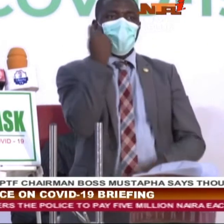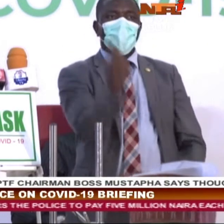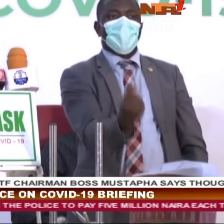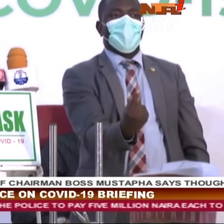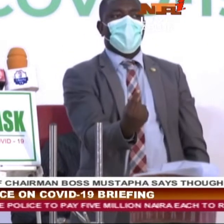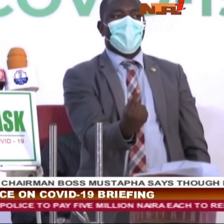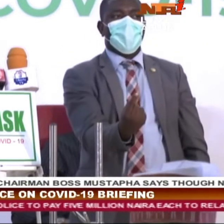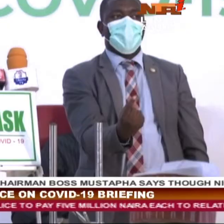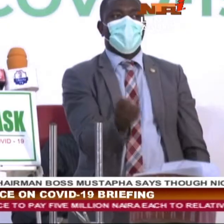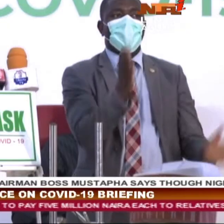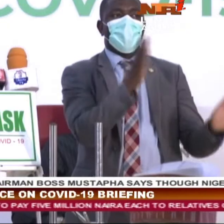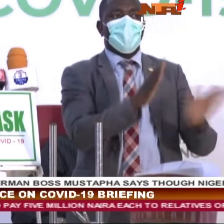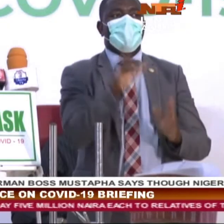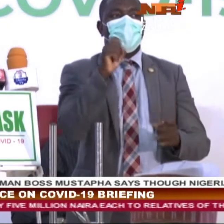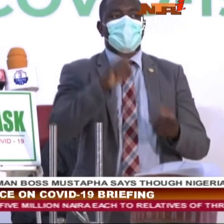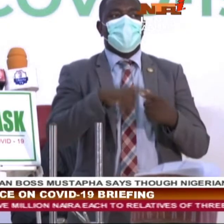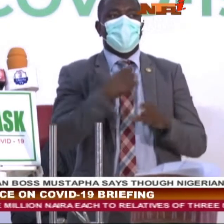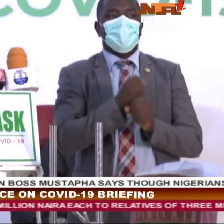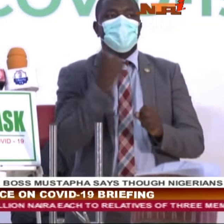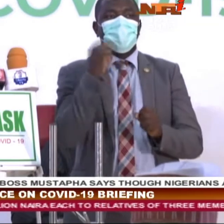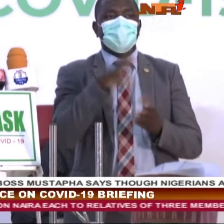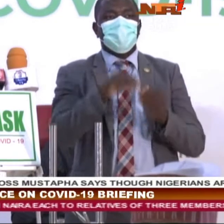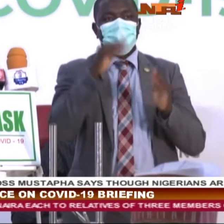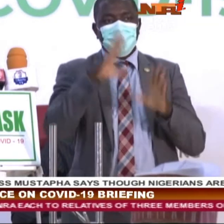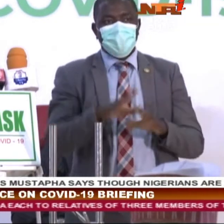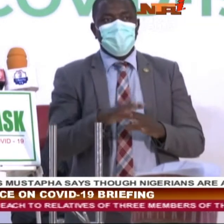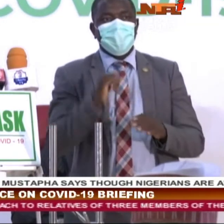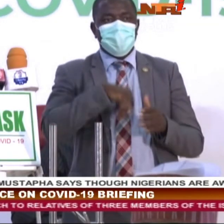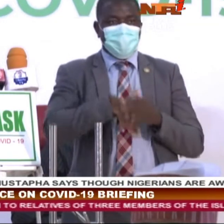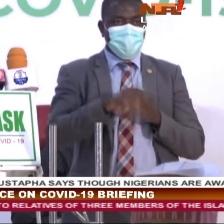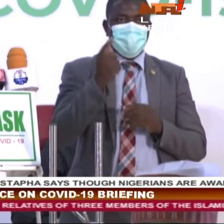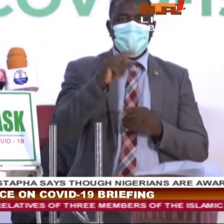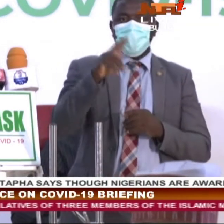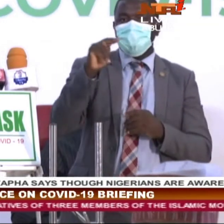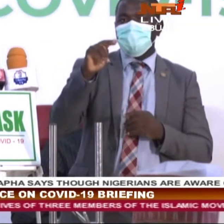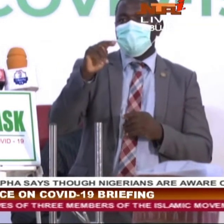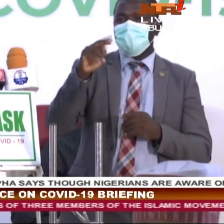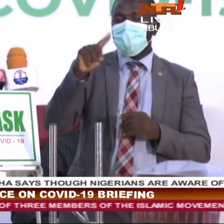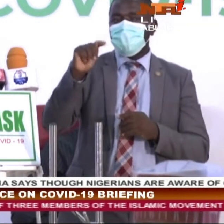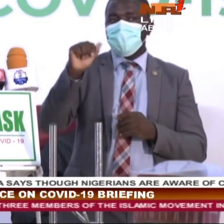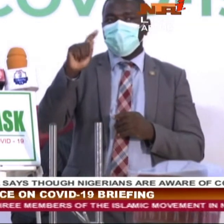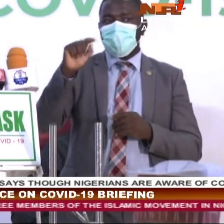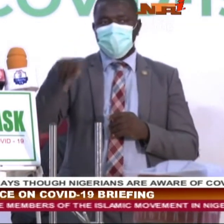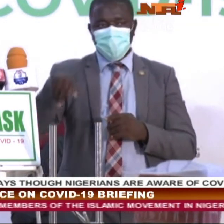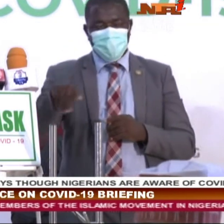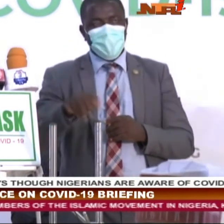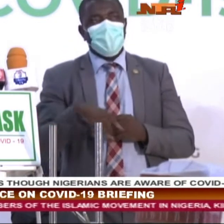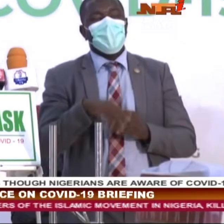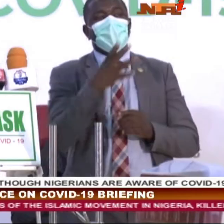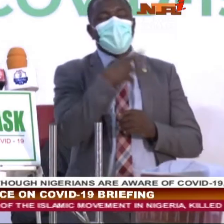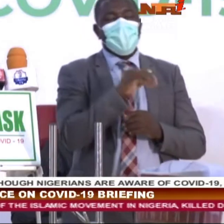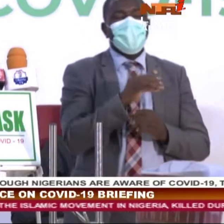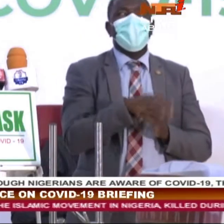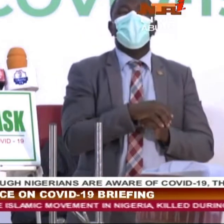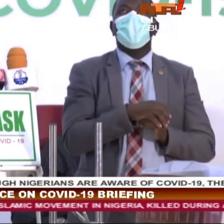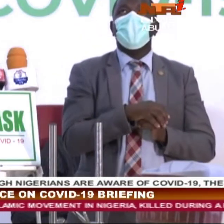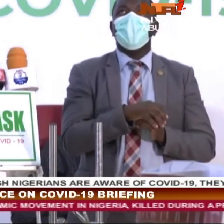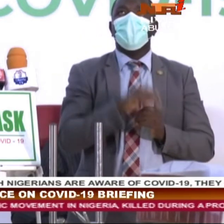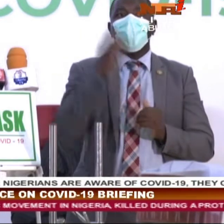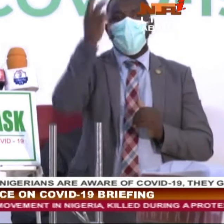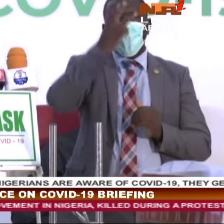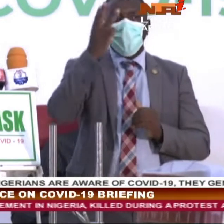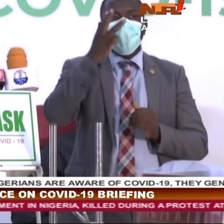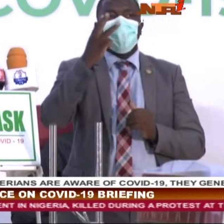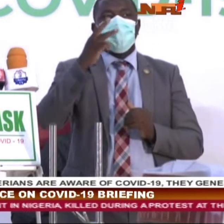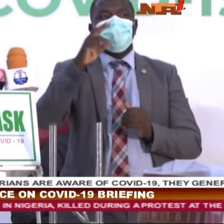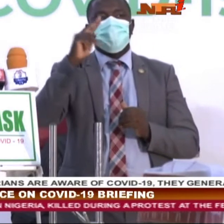Arrangements to be made for students taking part in the NAPTEP and BEC exams, WAEC examinations, NECO and